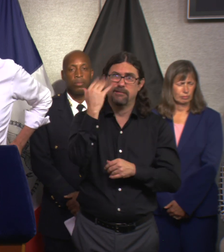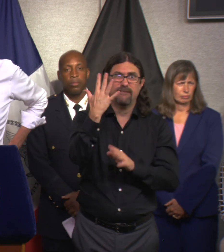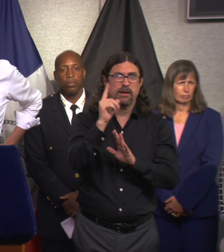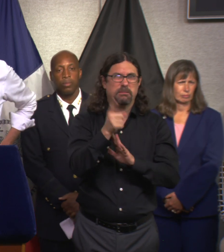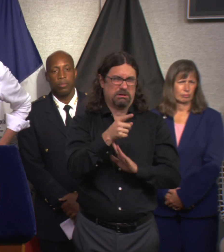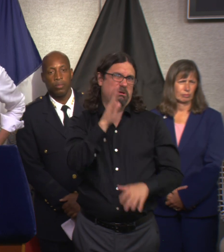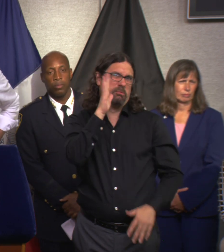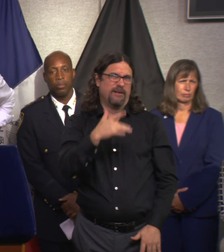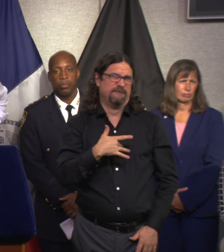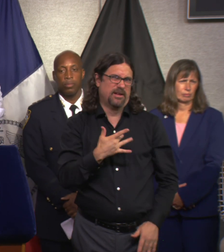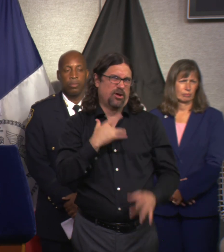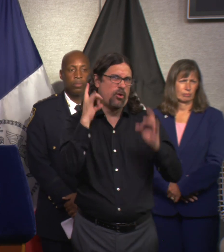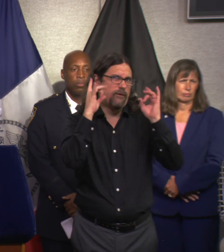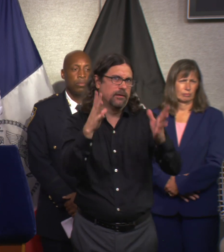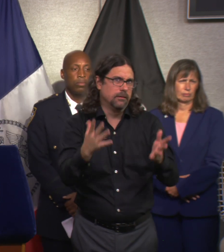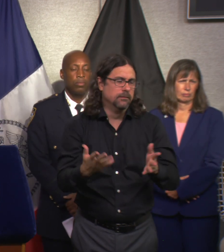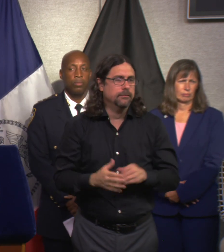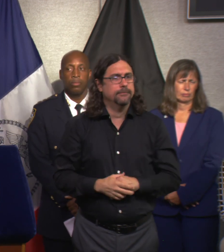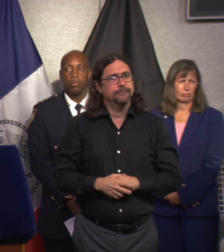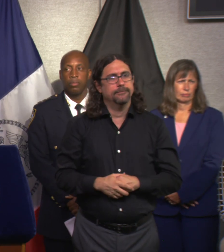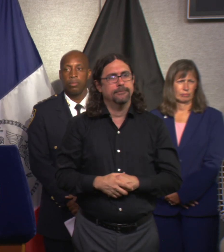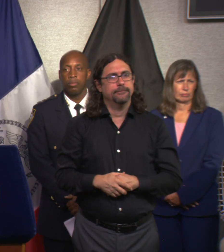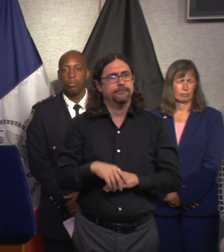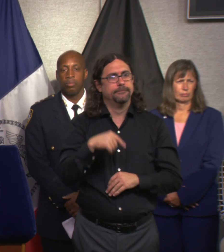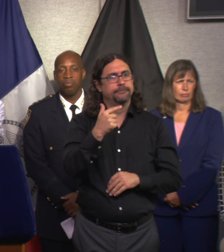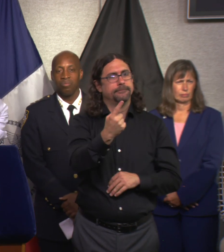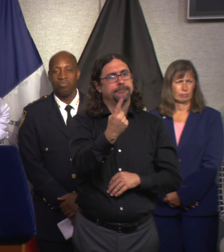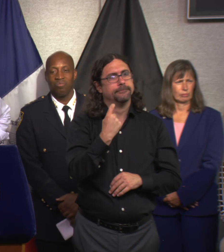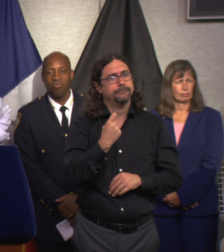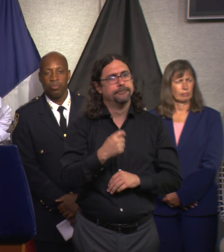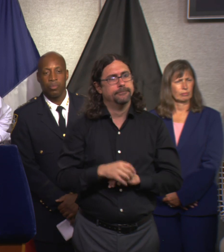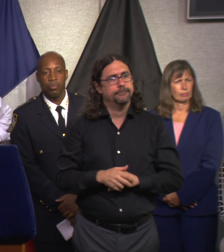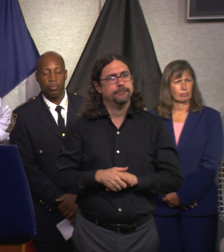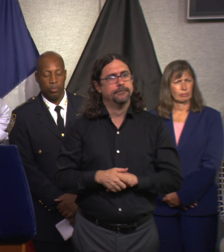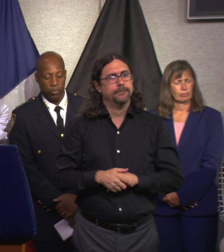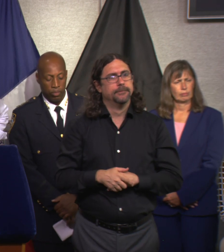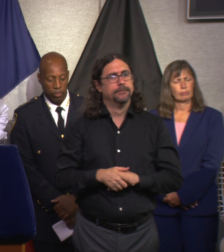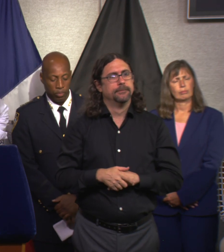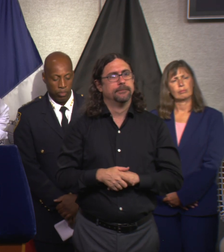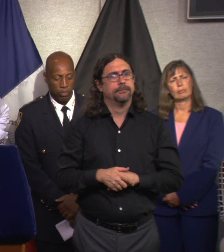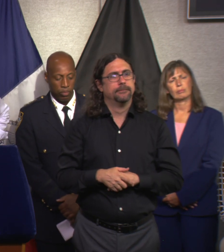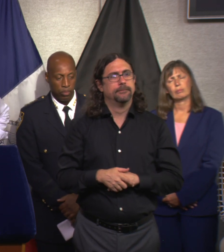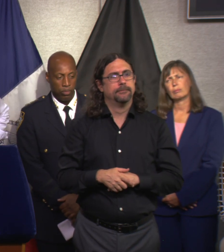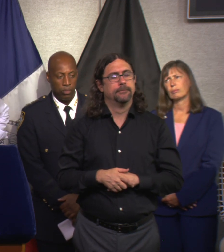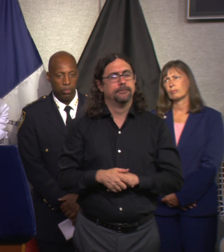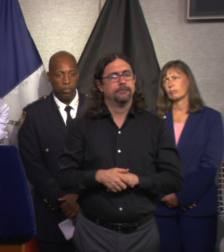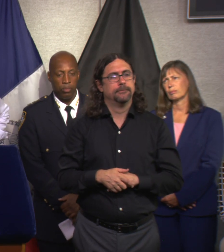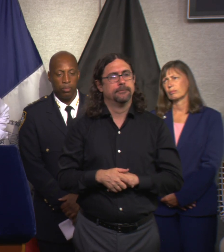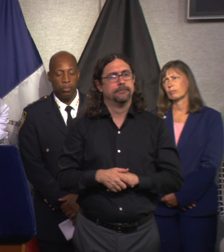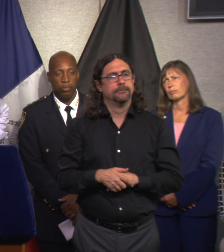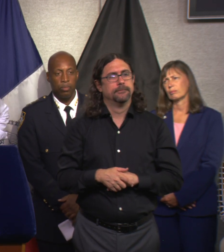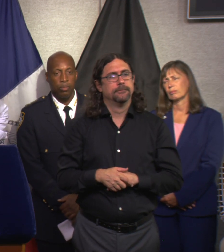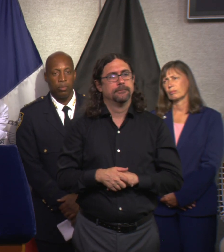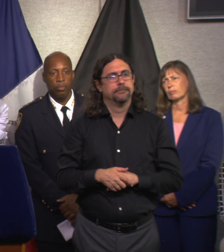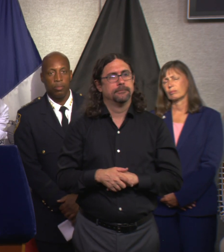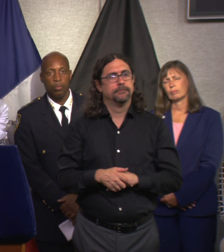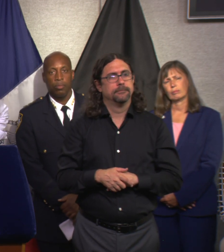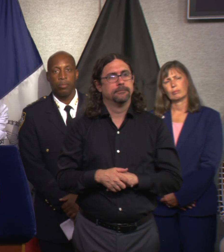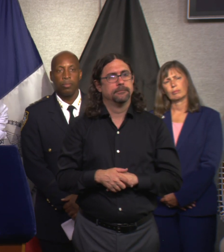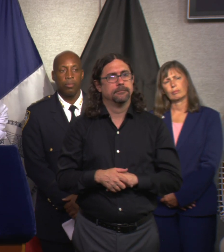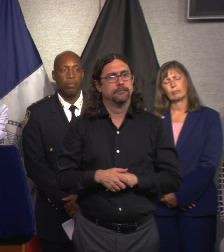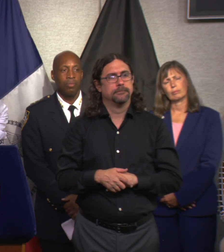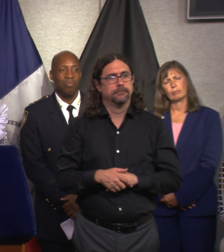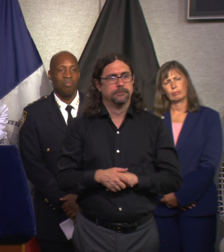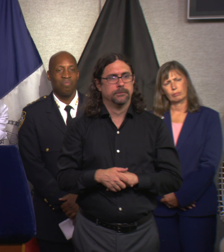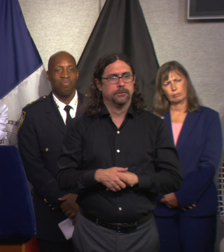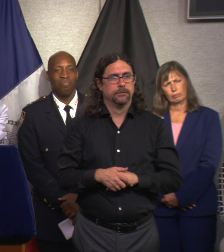event isn't going to be localized to New York City. No. So have you had conversations with the governor's office and trying to coordinate